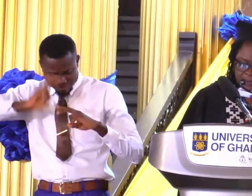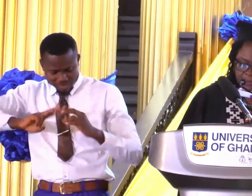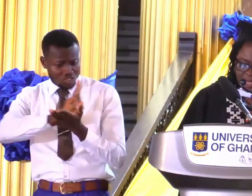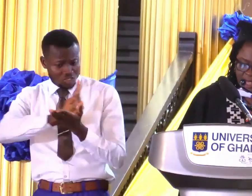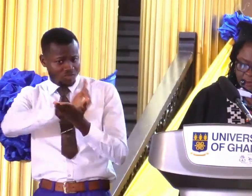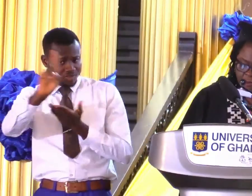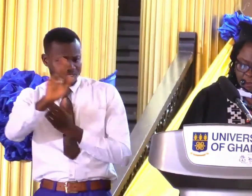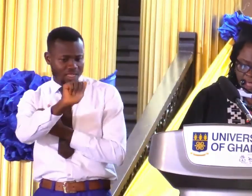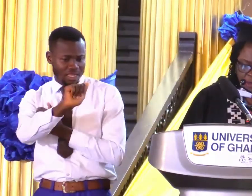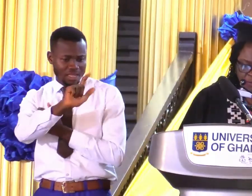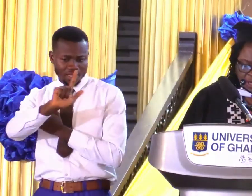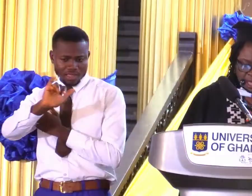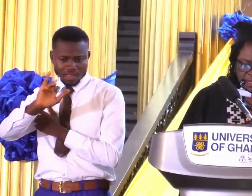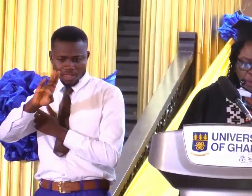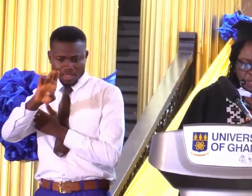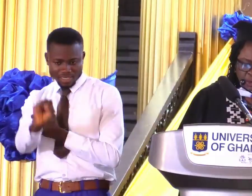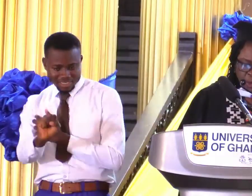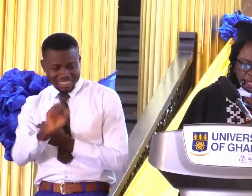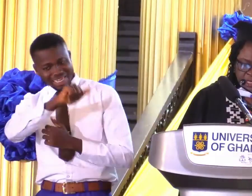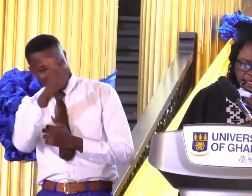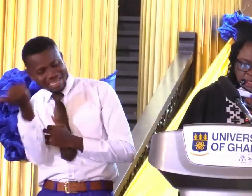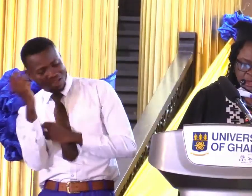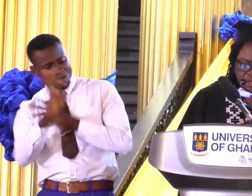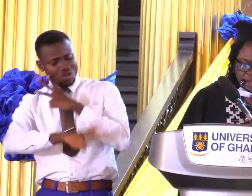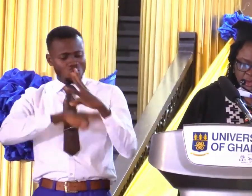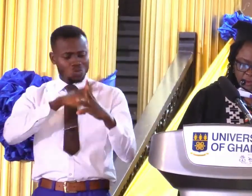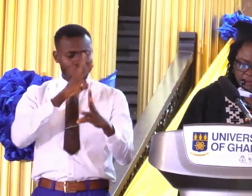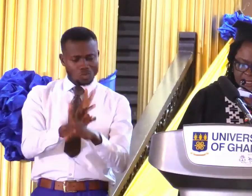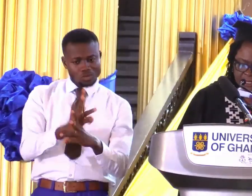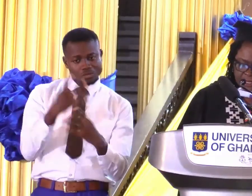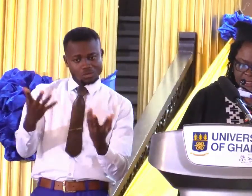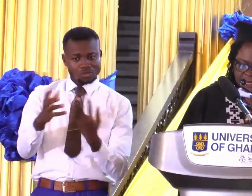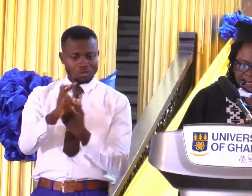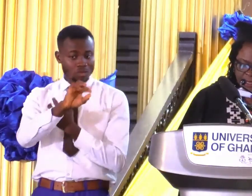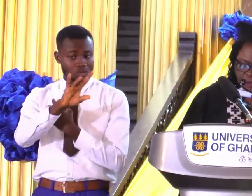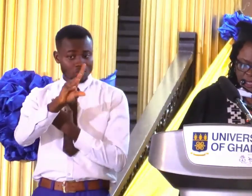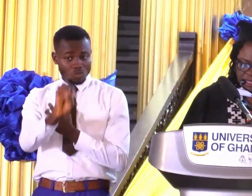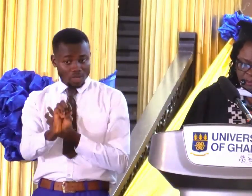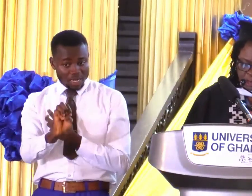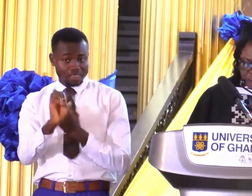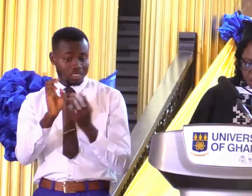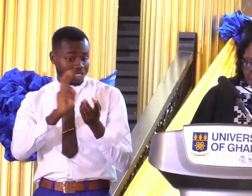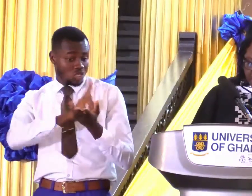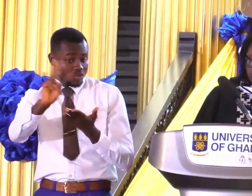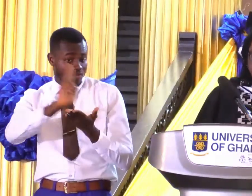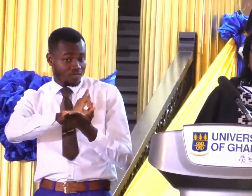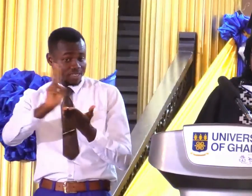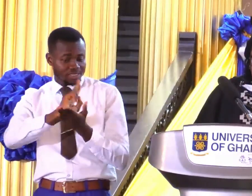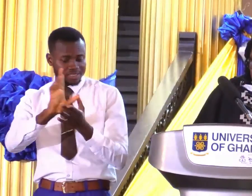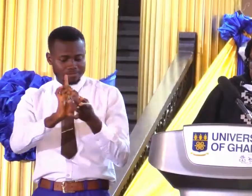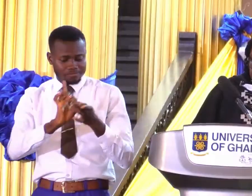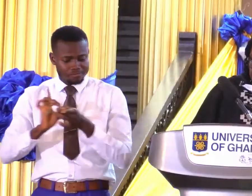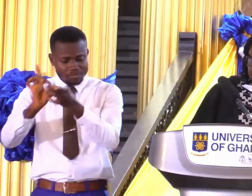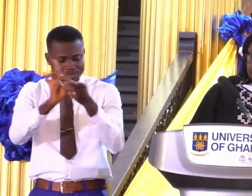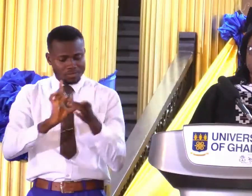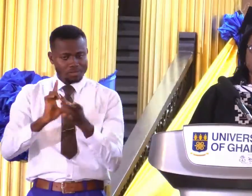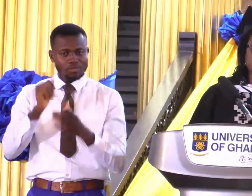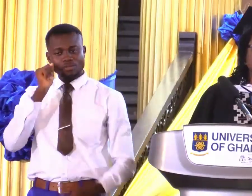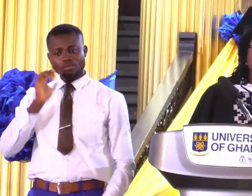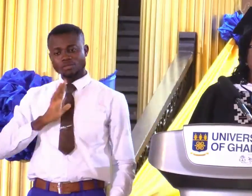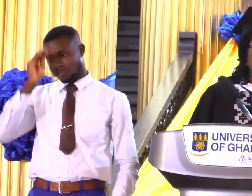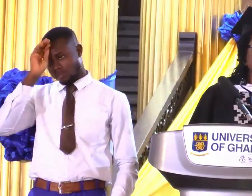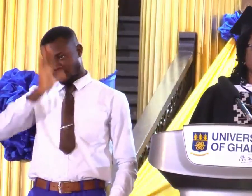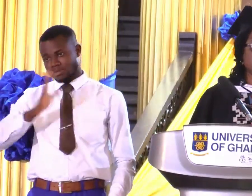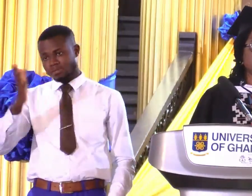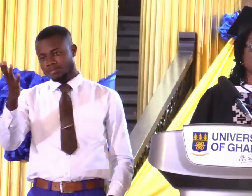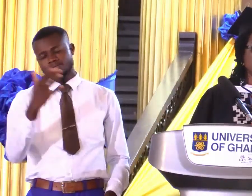Alliance, ARUA, and the Worldwide Universities Network, WUN. Ladies and gentlemen,